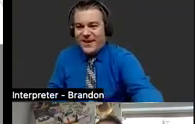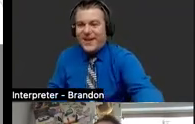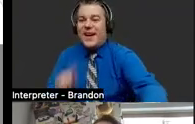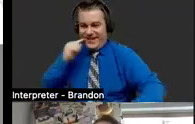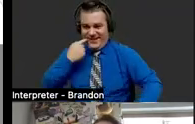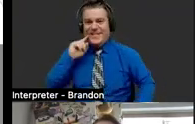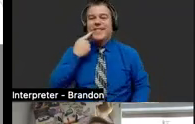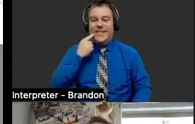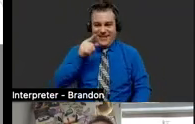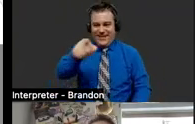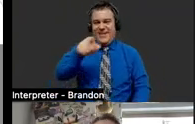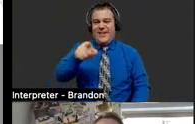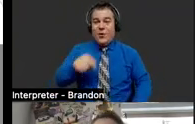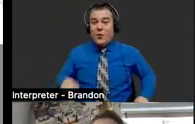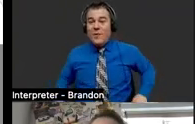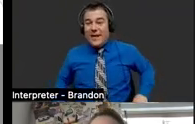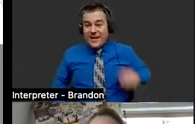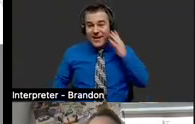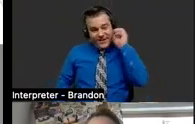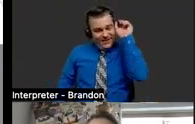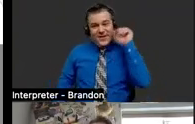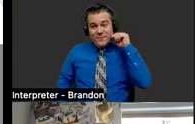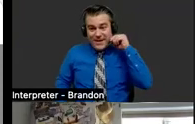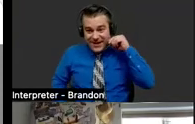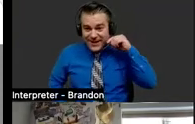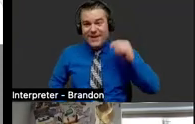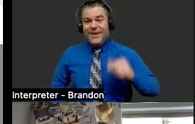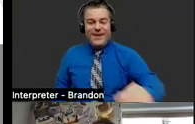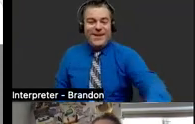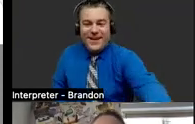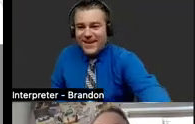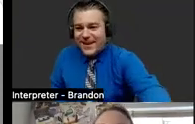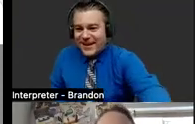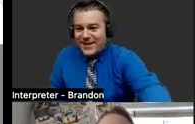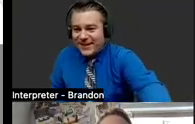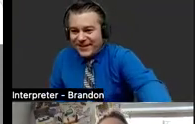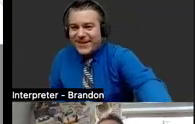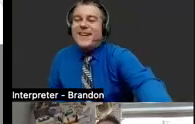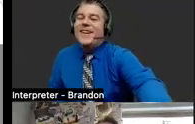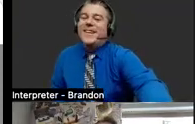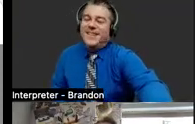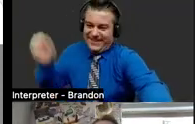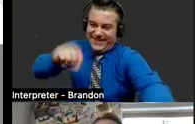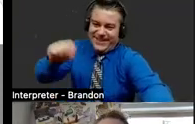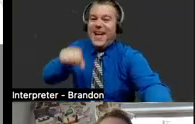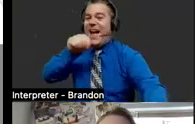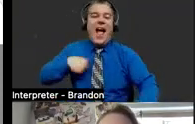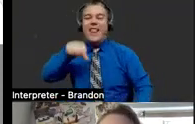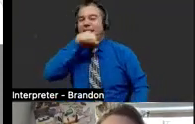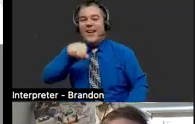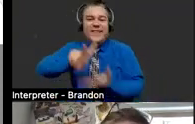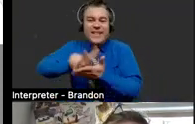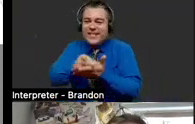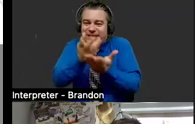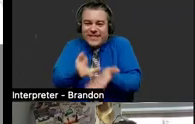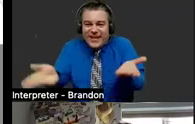and eat it. I know. I'm so excited. Ooh, I me? love, yeah. Me? I Good love for you. kitchen gadgets. I think they're